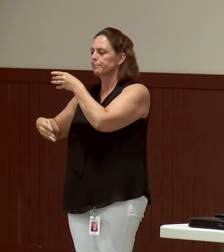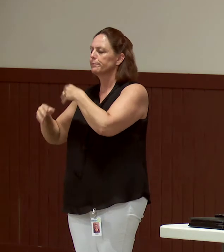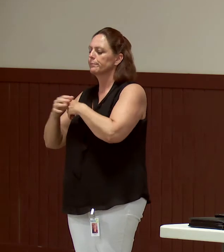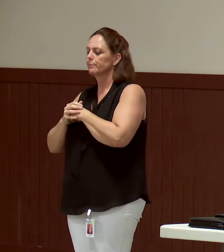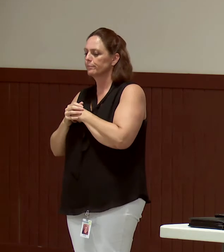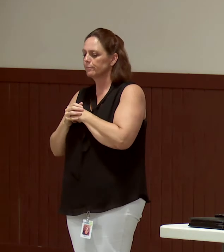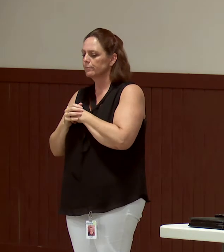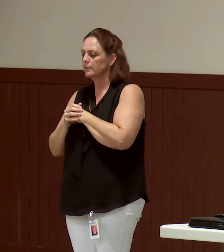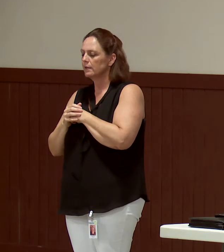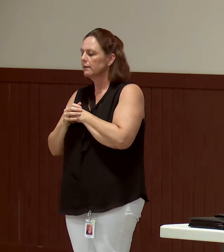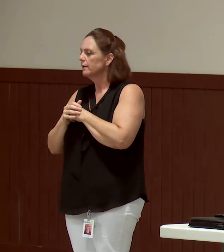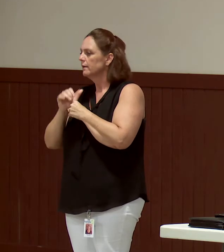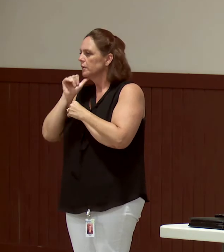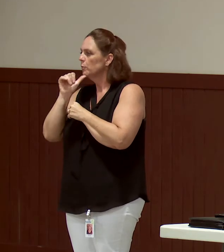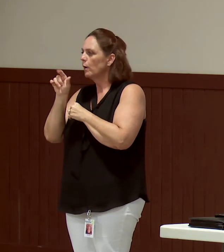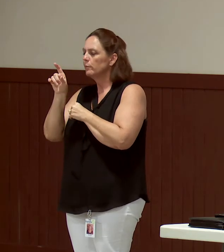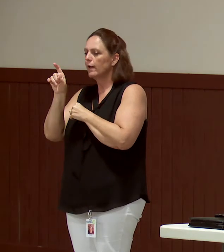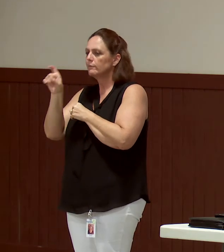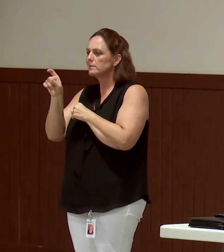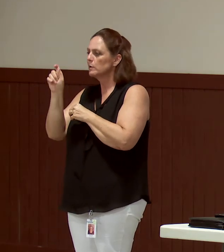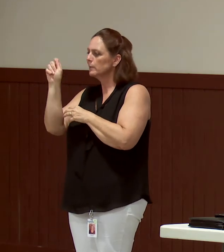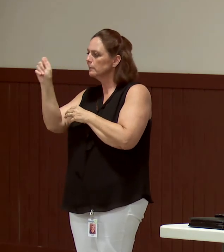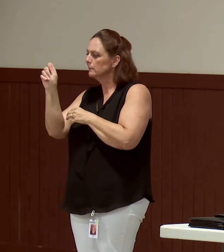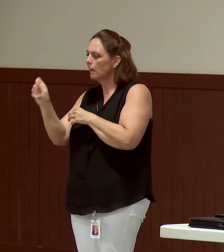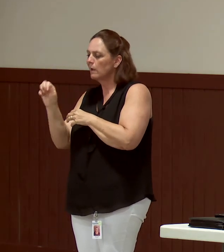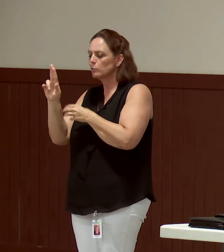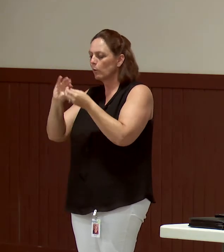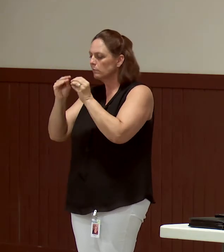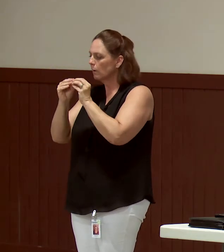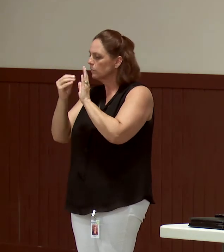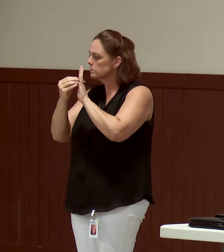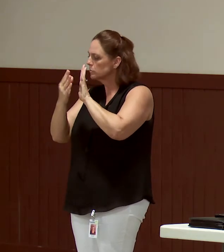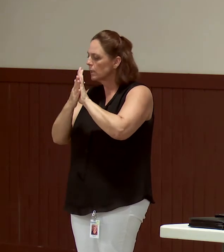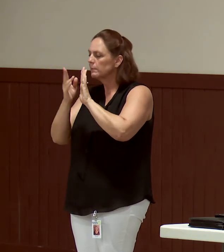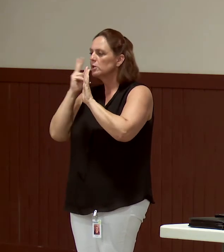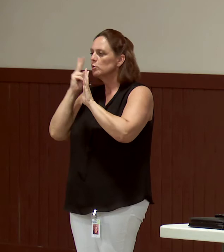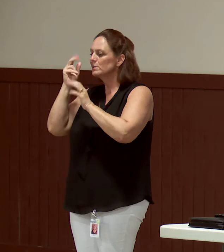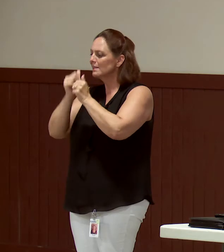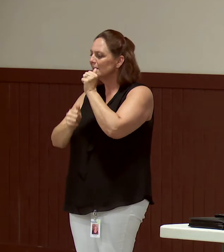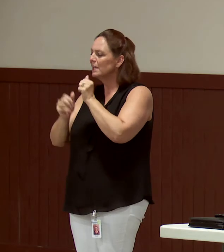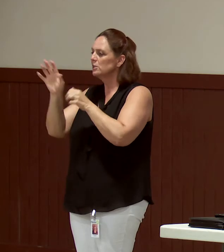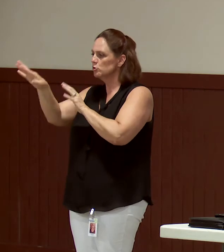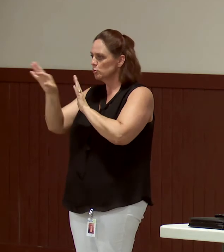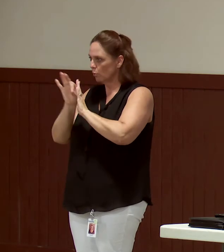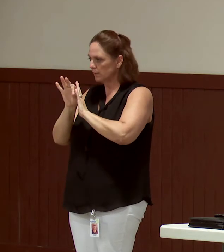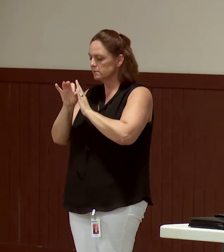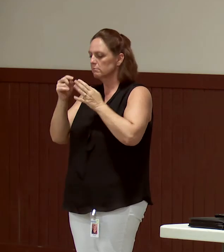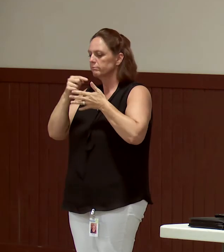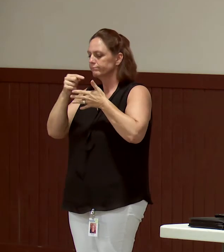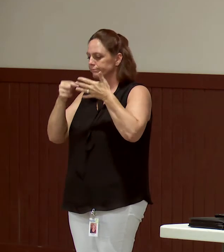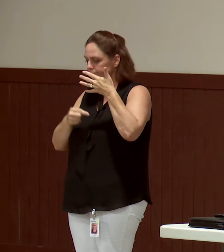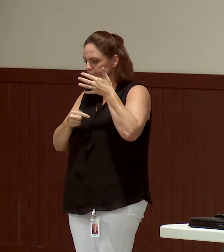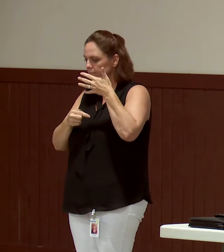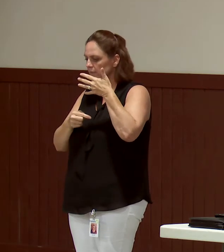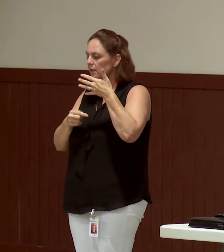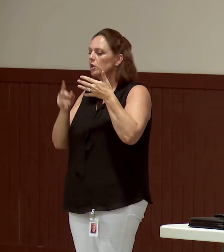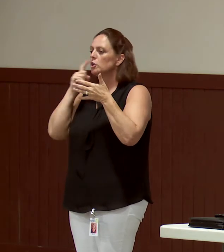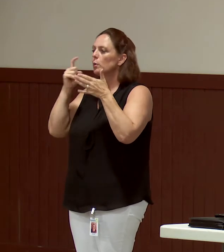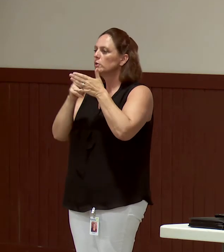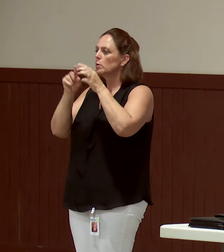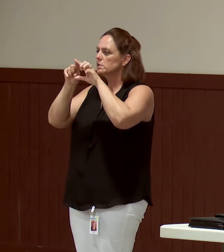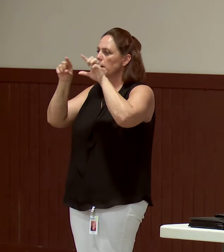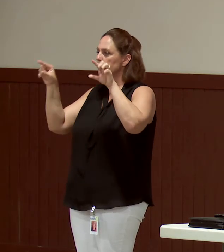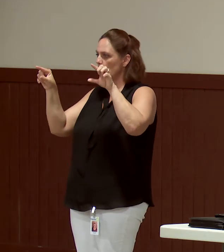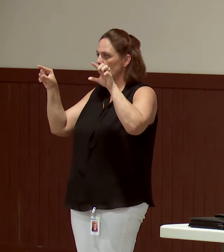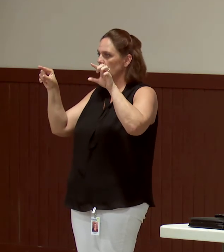not dots to fill in or numbers that you type in. You're going to see each of the choices in a bar, and then you just